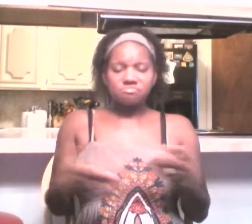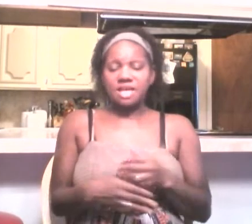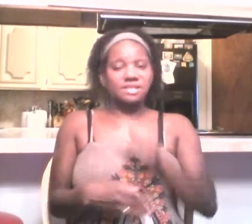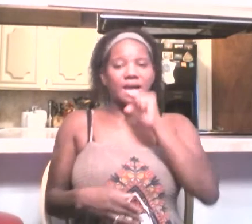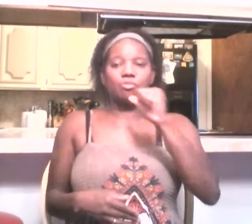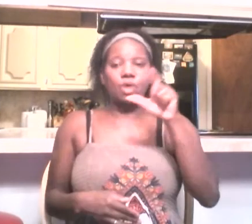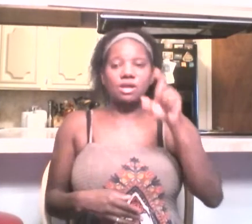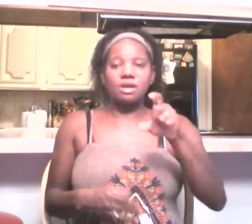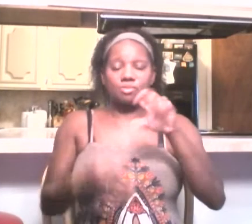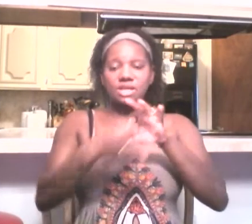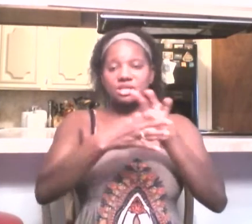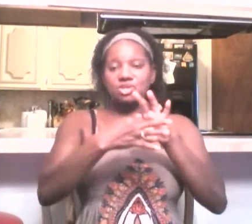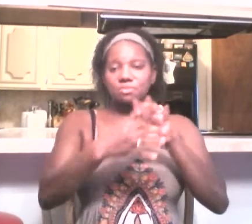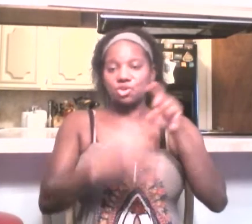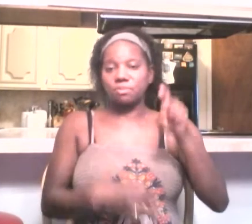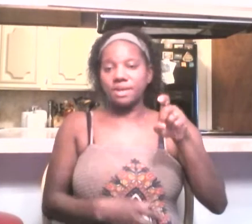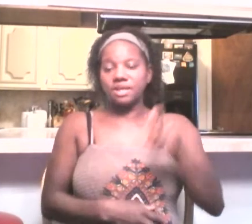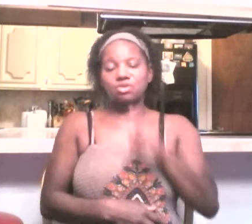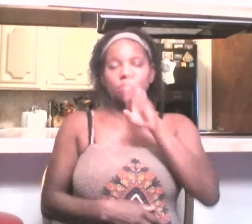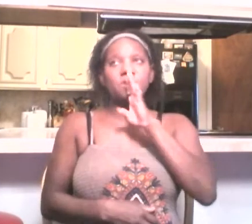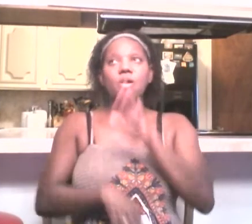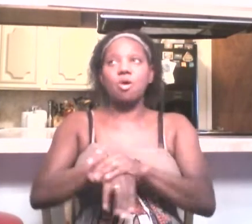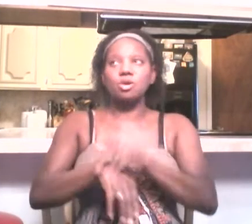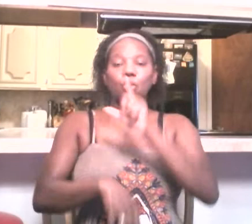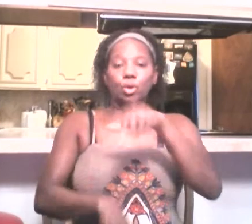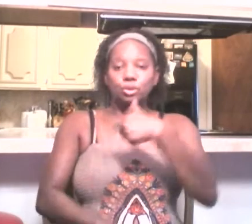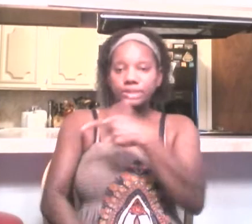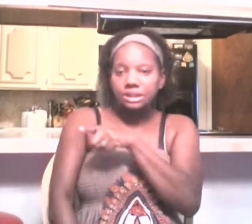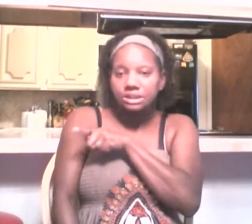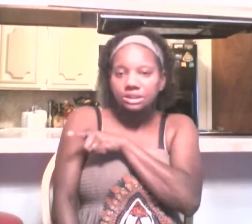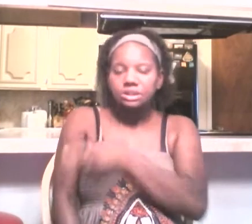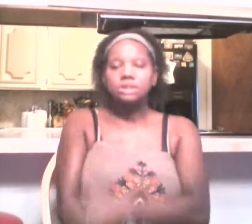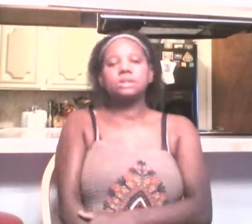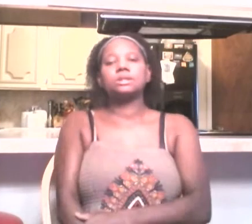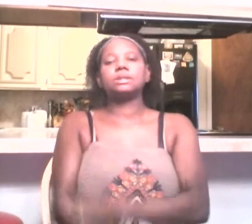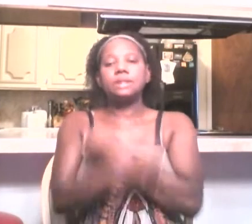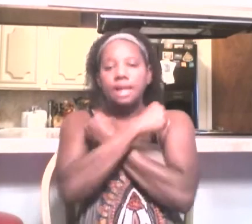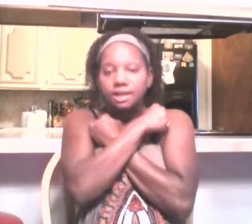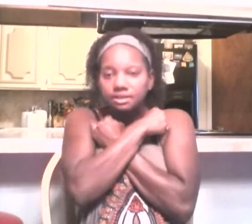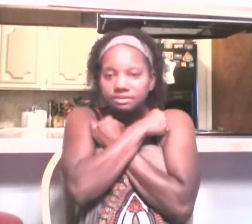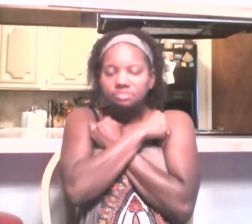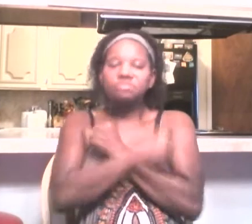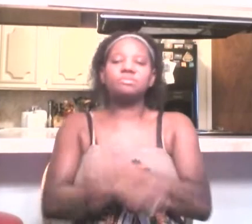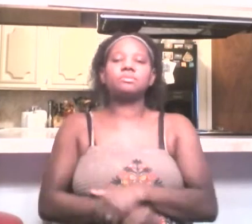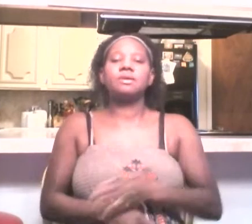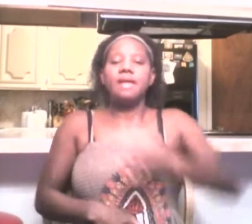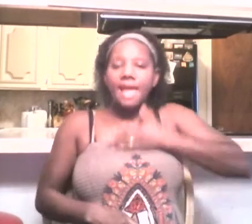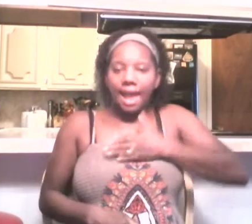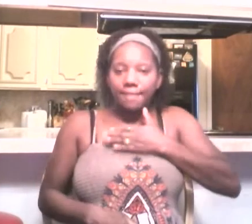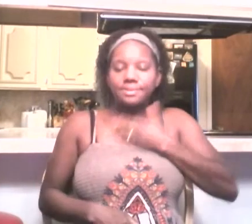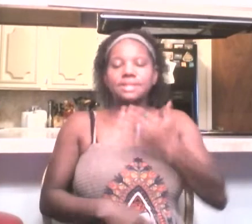That's not what a relationship should be. It should be on loyalty, love, happiness,